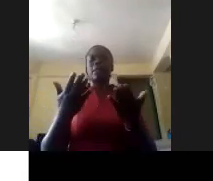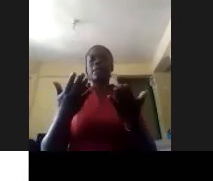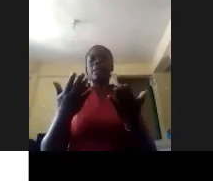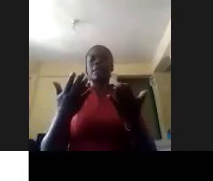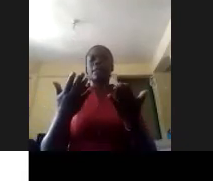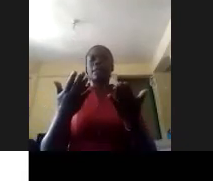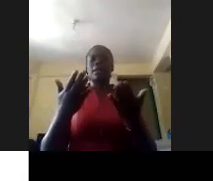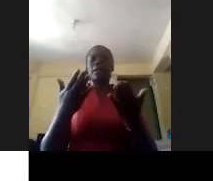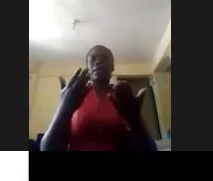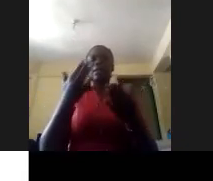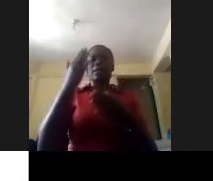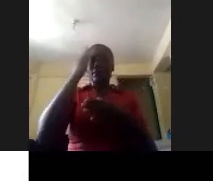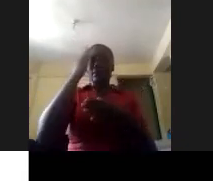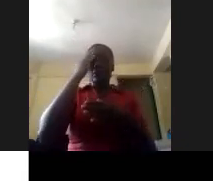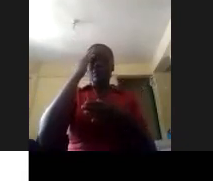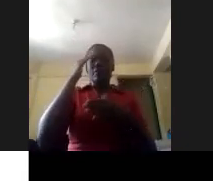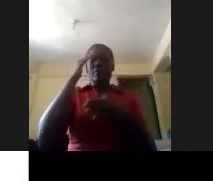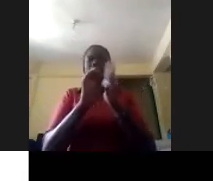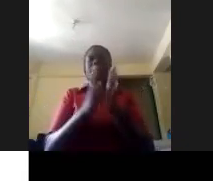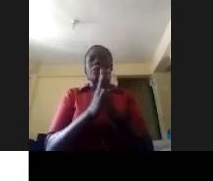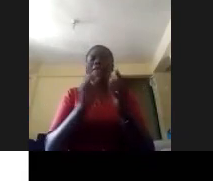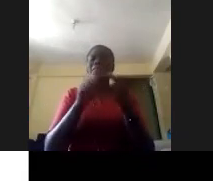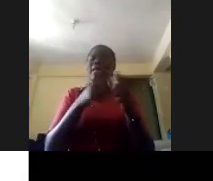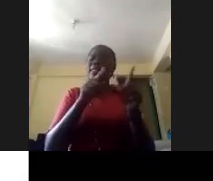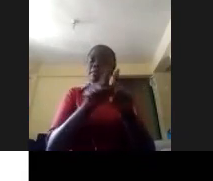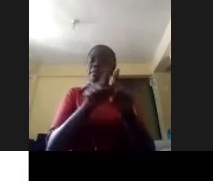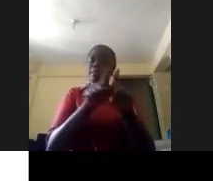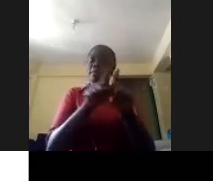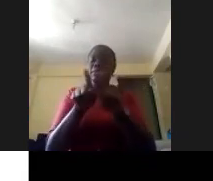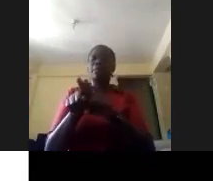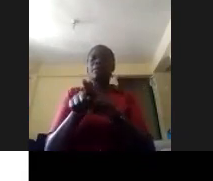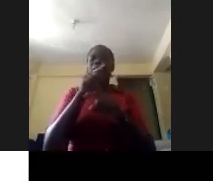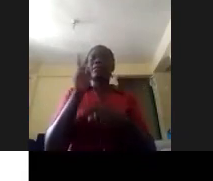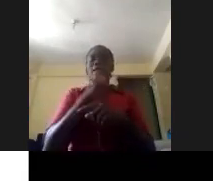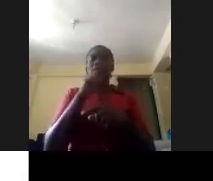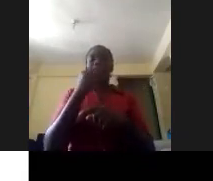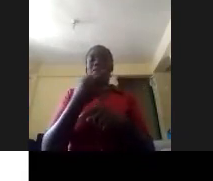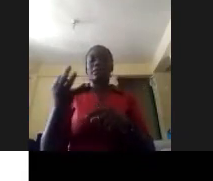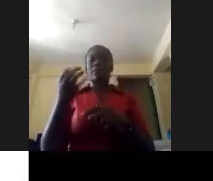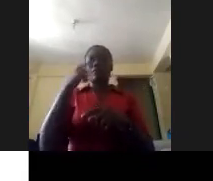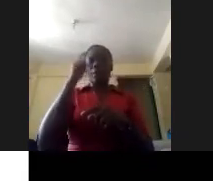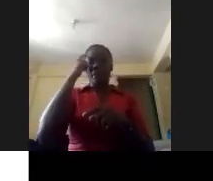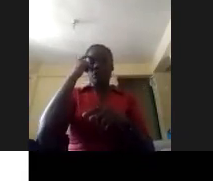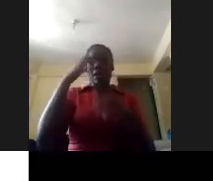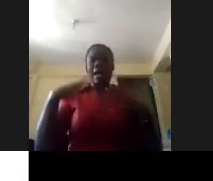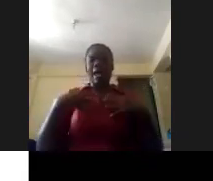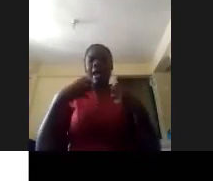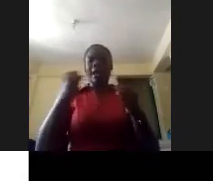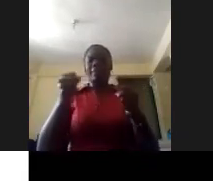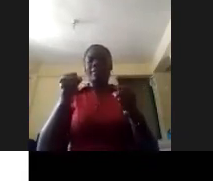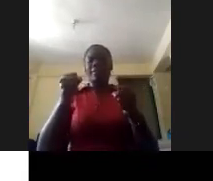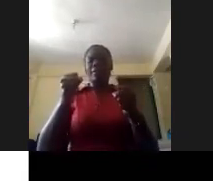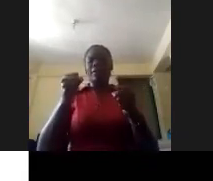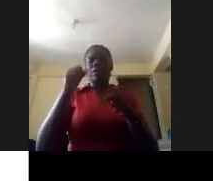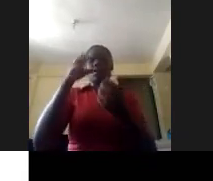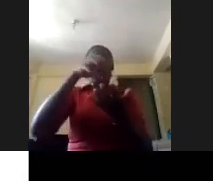of it is safe for you, then again it's a risk factor for mental health conditions and risk-taking tendencies.